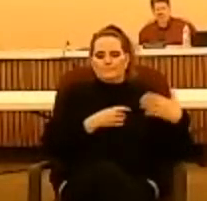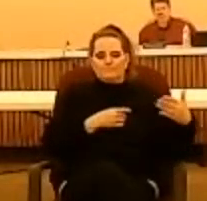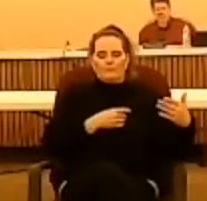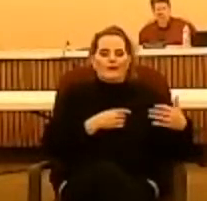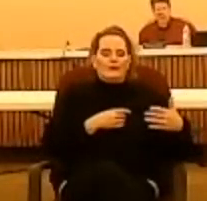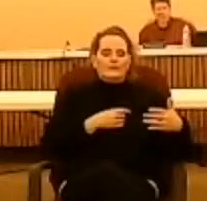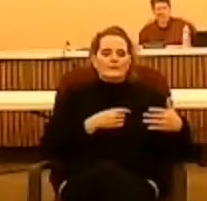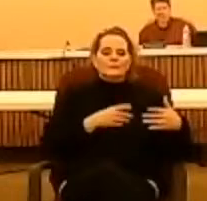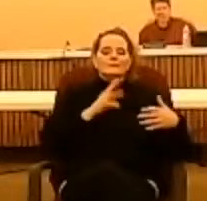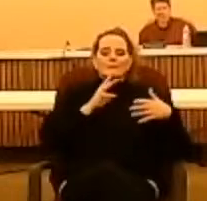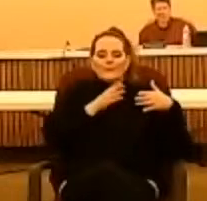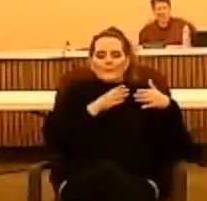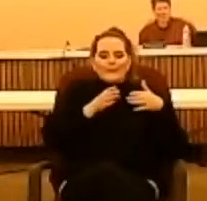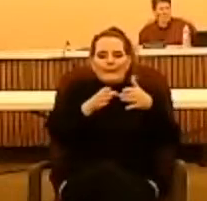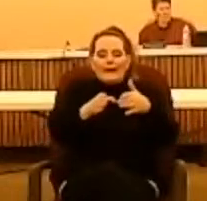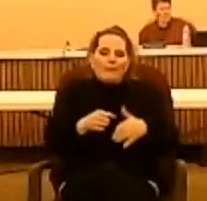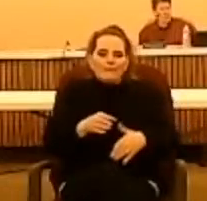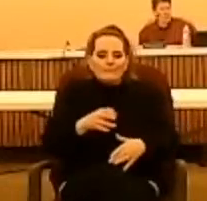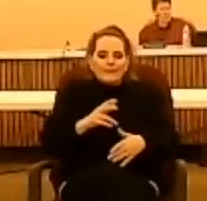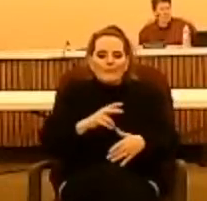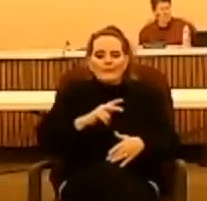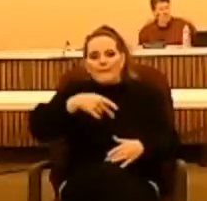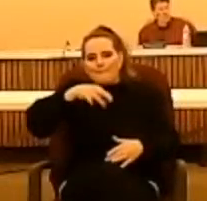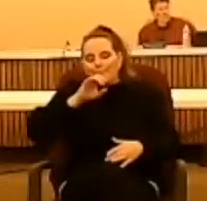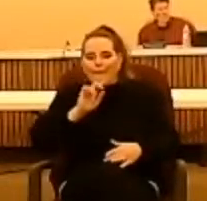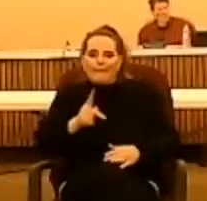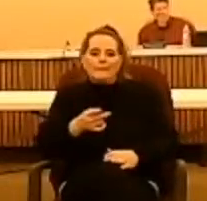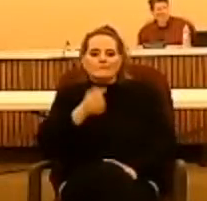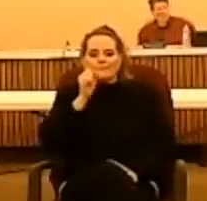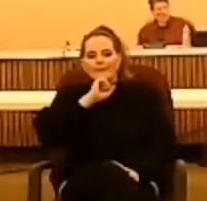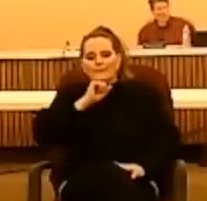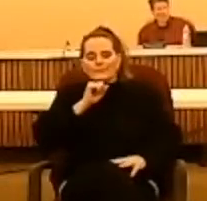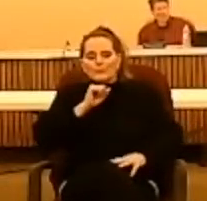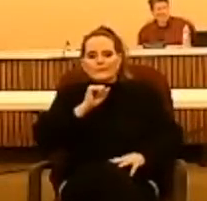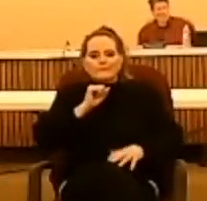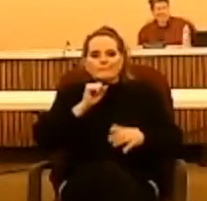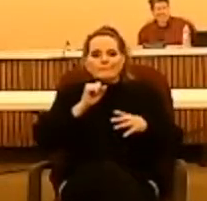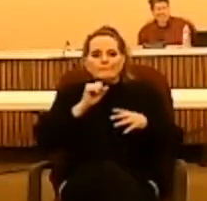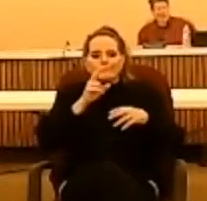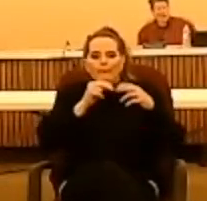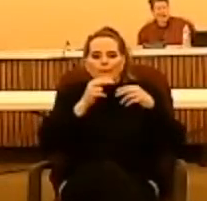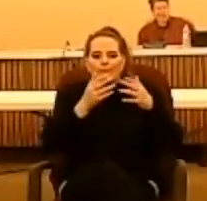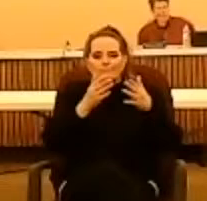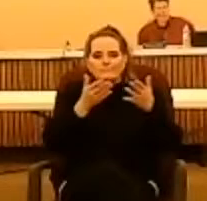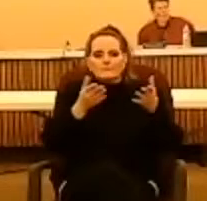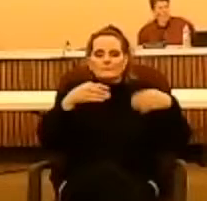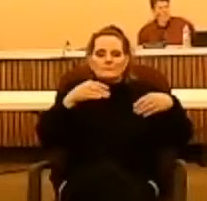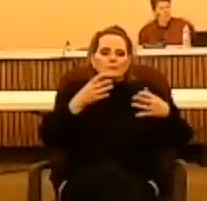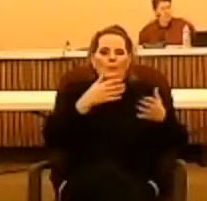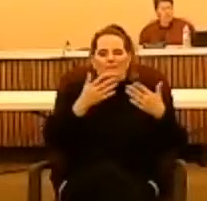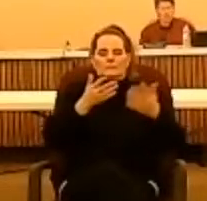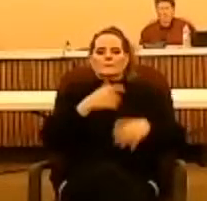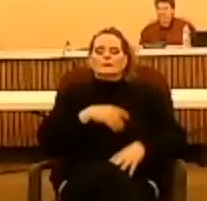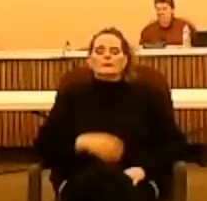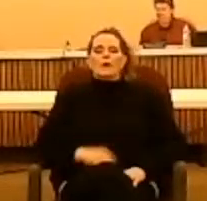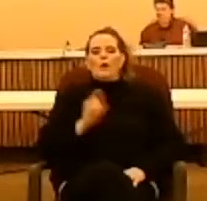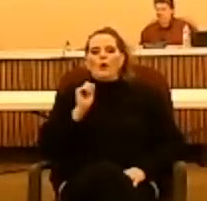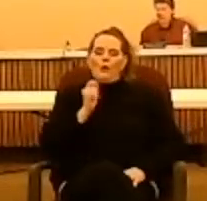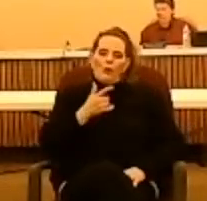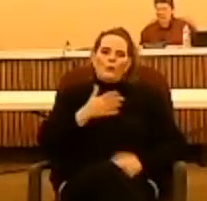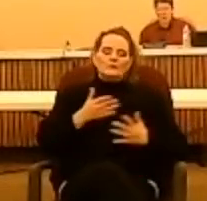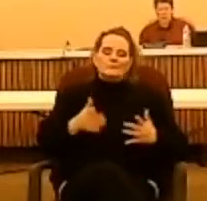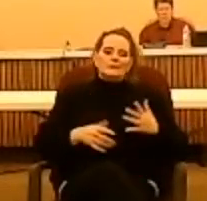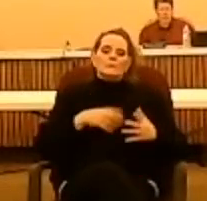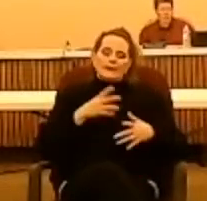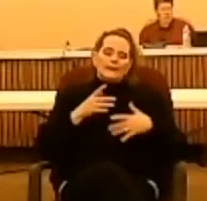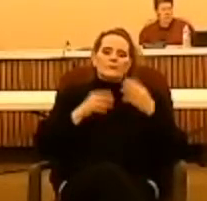canal side park, including like an ice cream stand and stuff like that. So all that stuff will, like I said, we'll kind